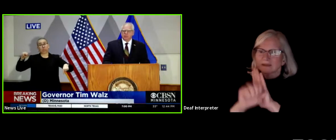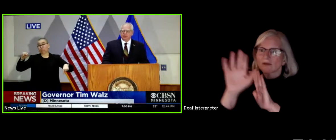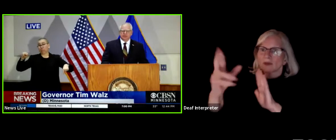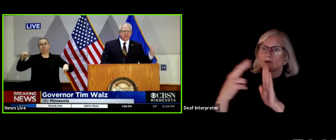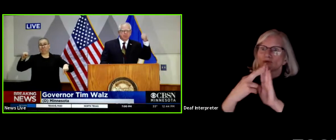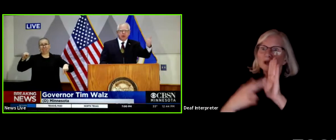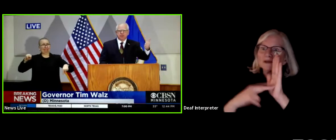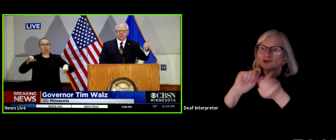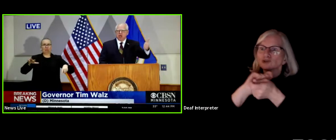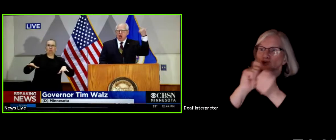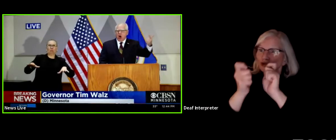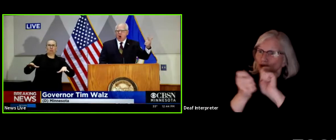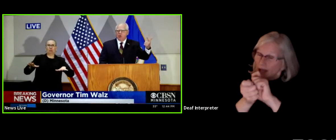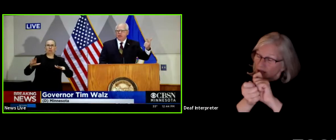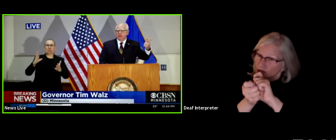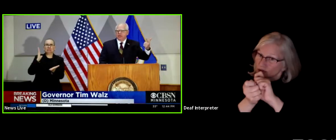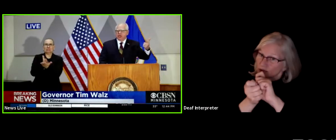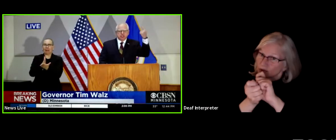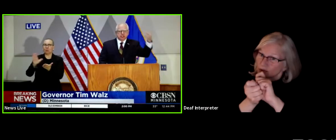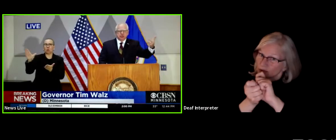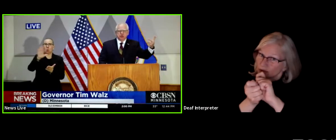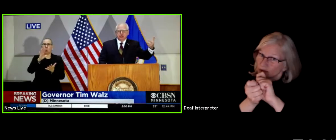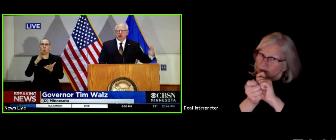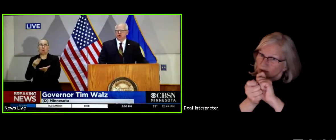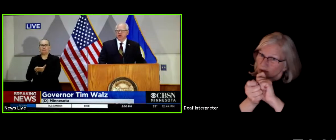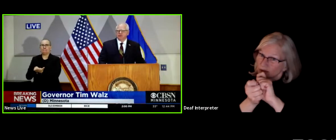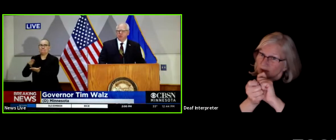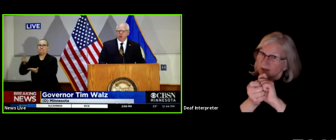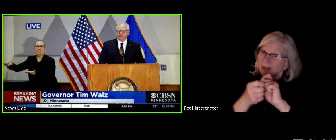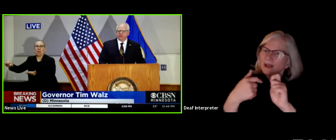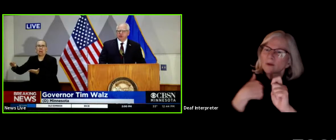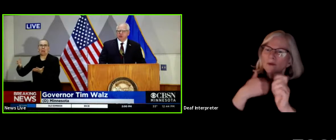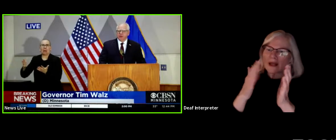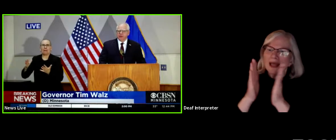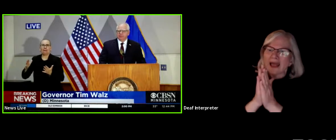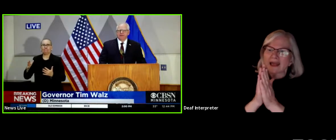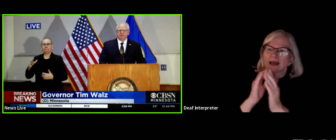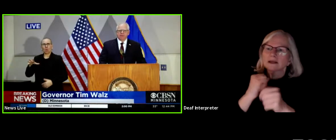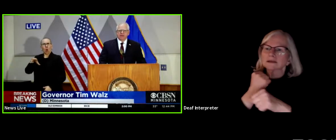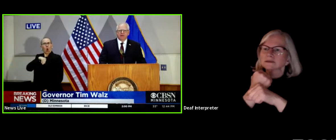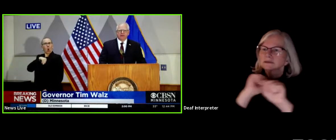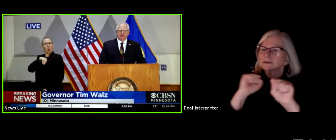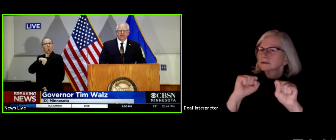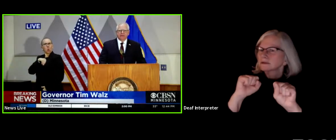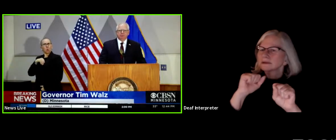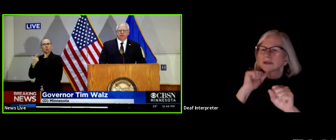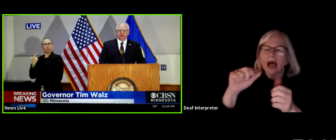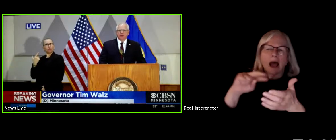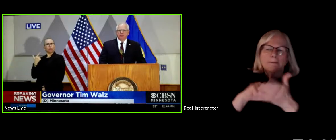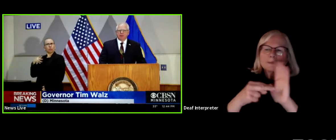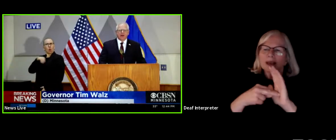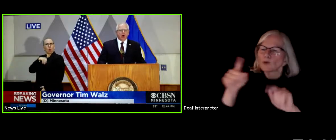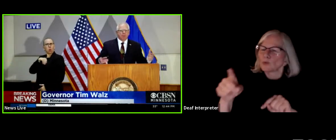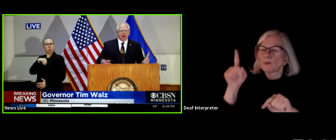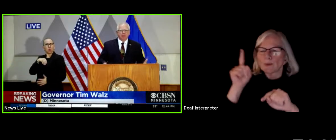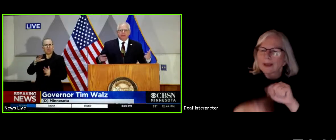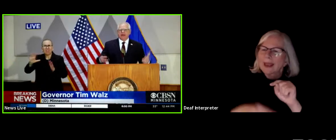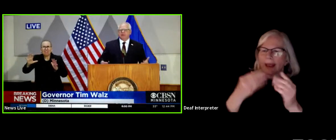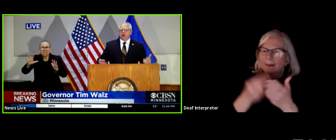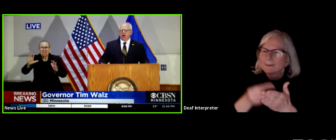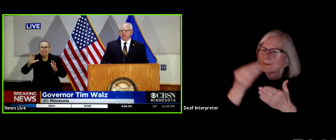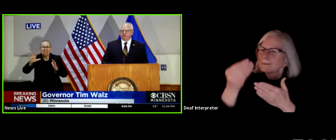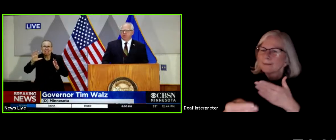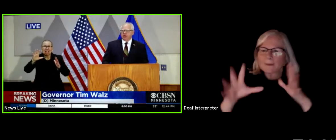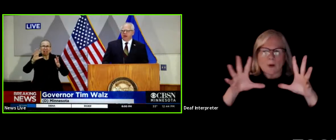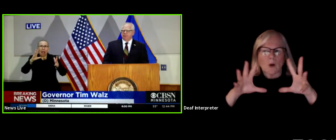inhibits your ability to purchase, own, shoot, or do whatever you want to do. But in the middle of a heated political debate on public